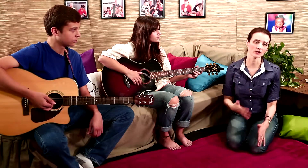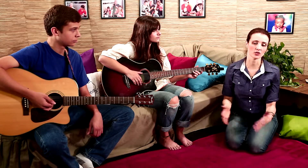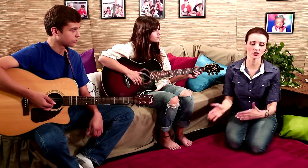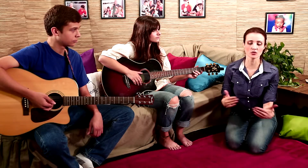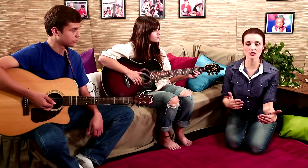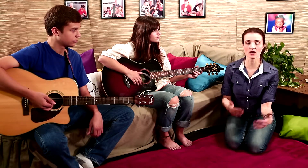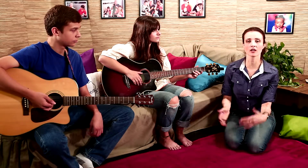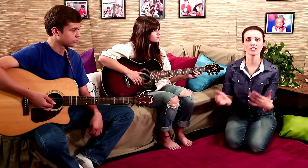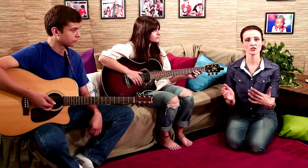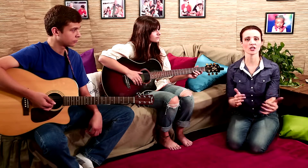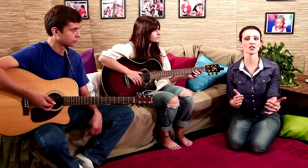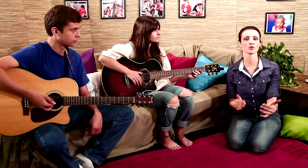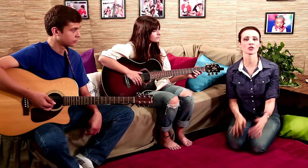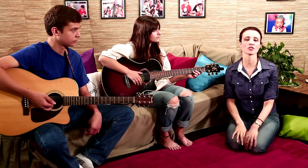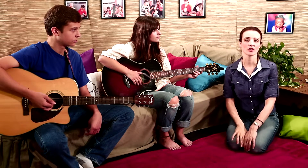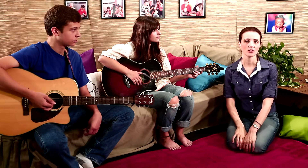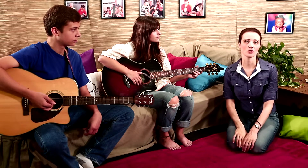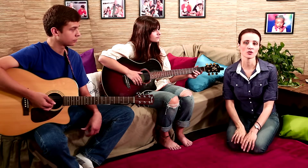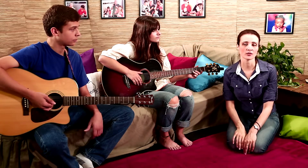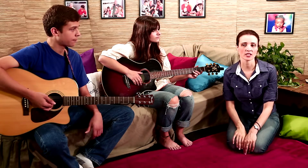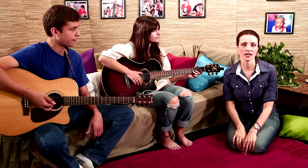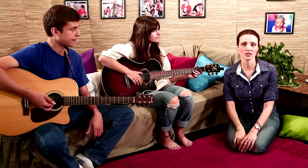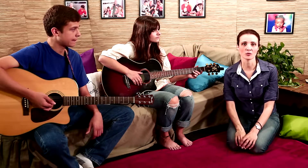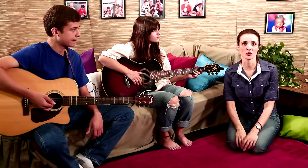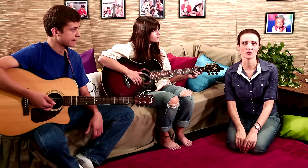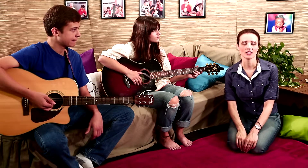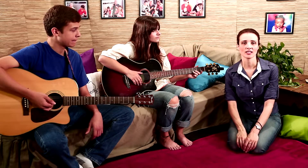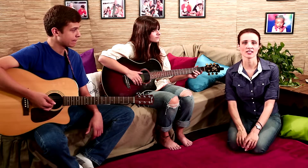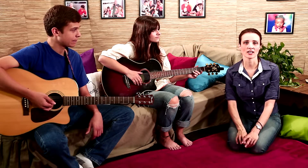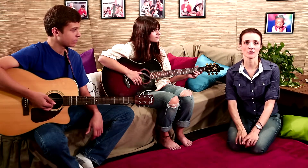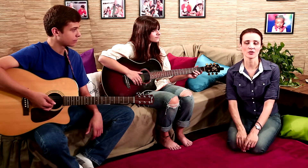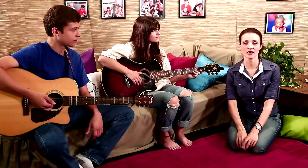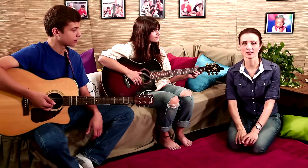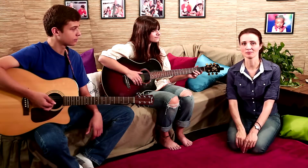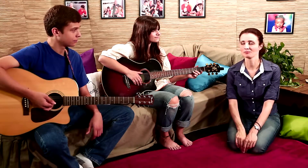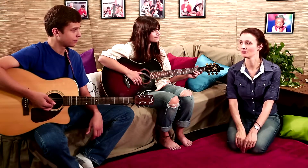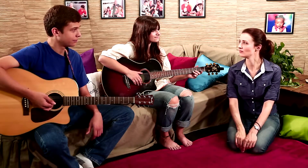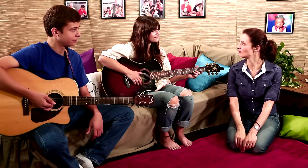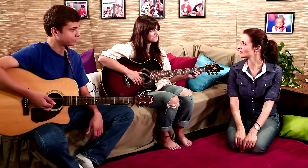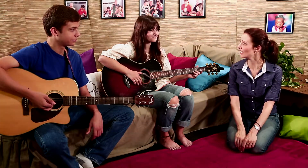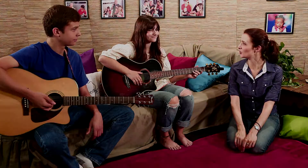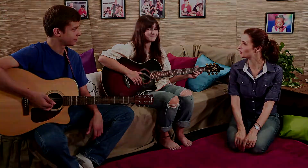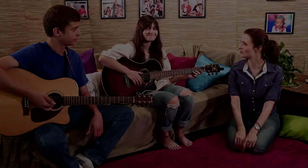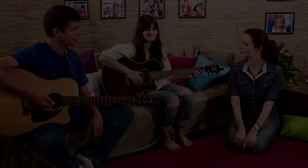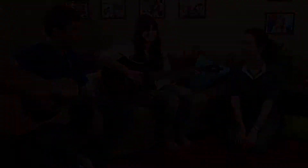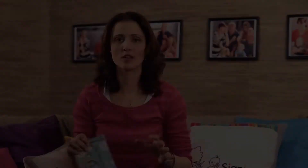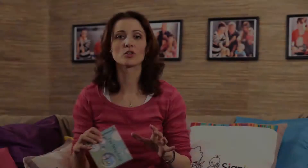So you can use that song, change out the words, use it throughout the day, and it will help you get to signing with your kid. Thank you. If you're looking